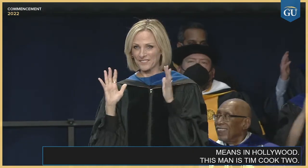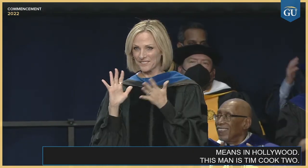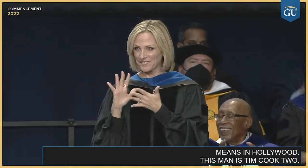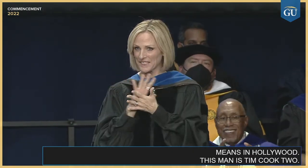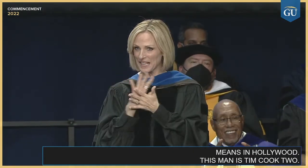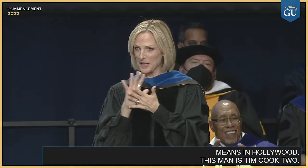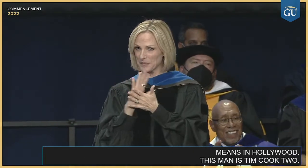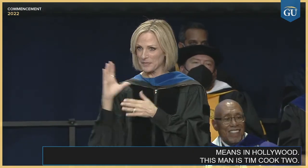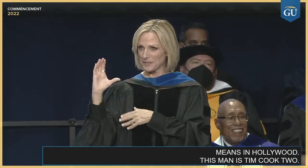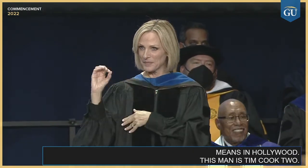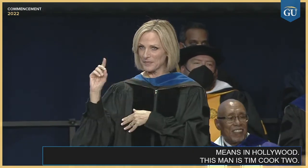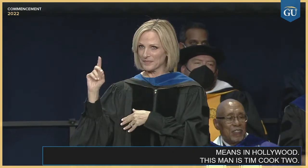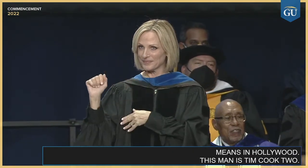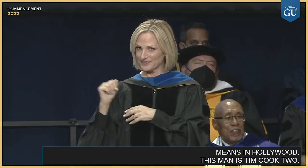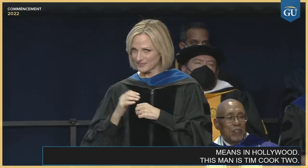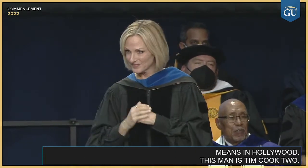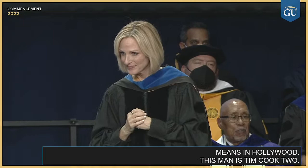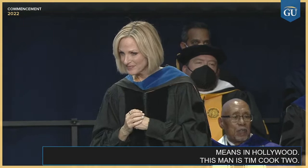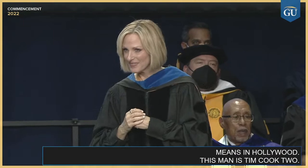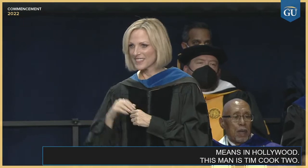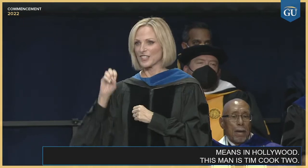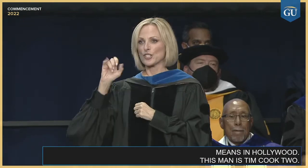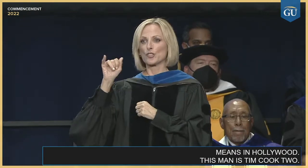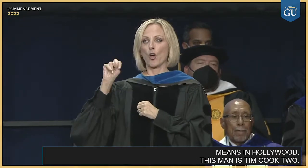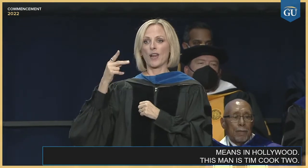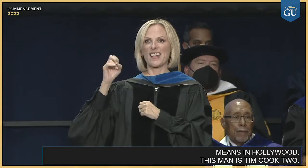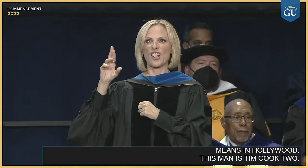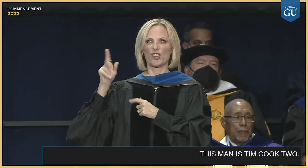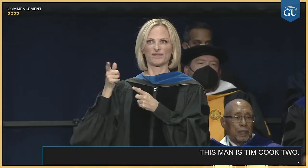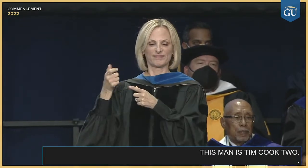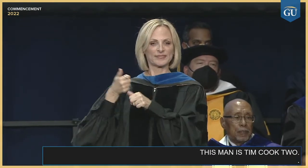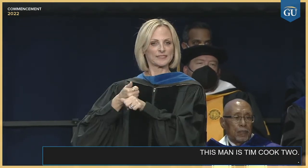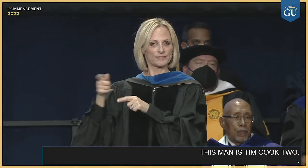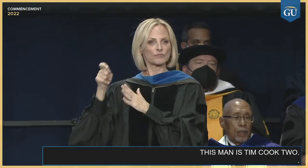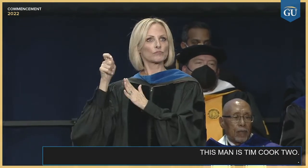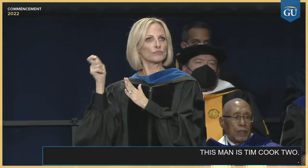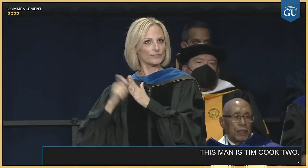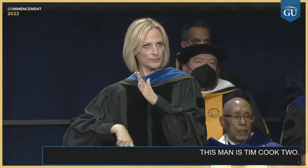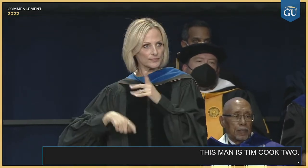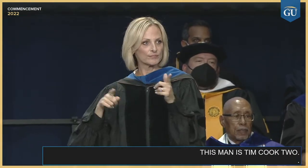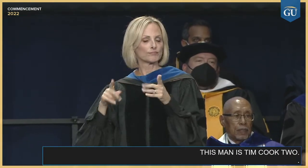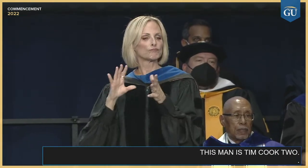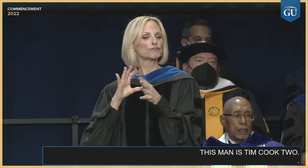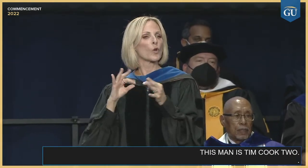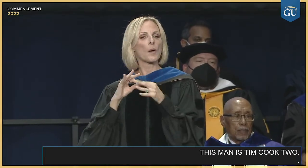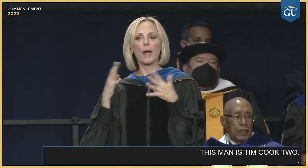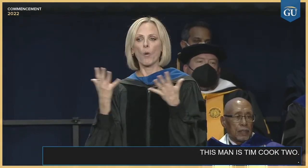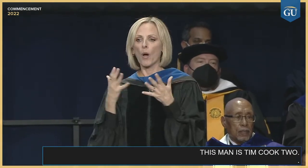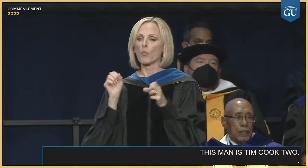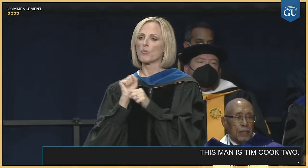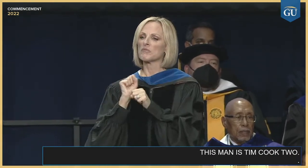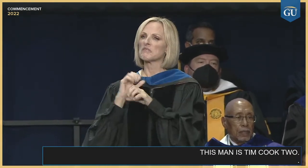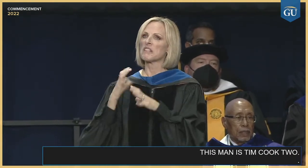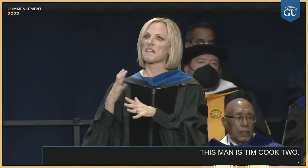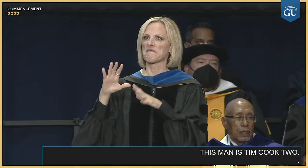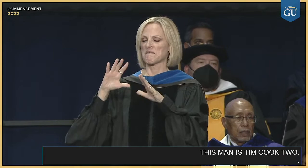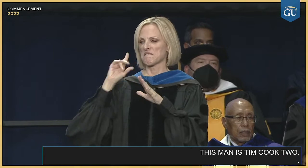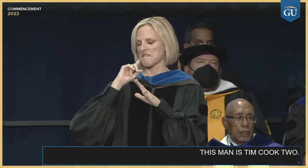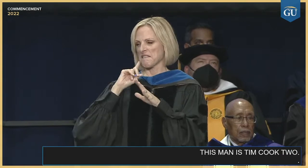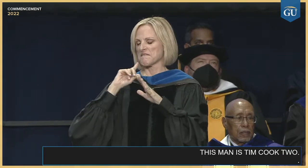In our independent film, Coda, Sean Heater's script told the story of a working-class